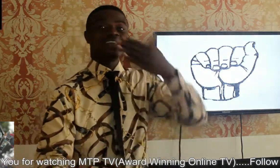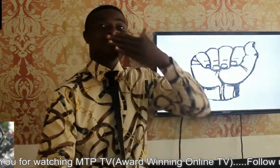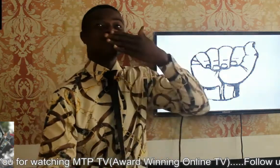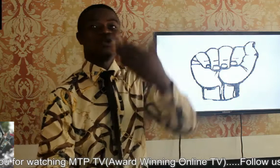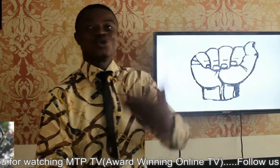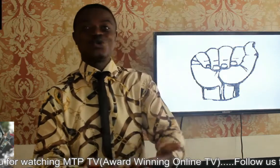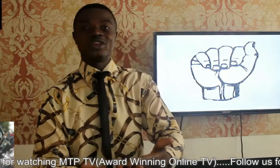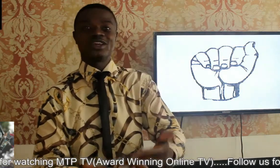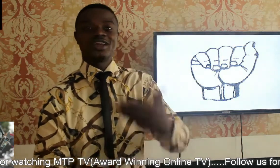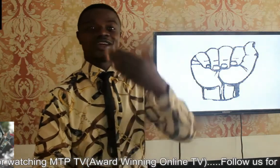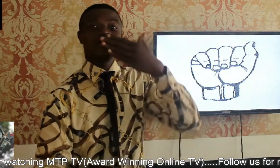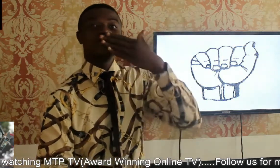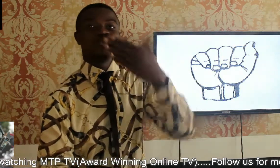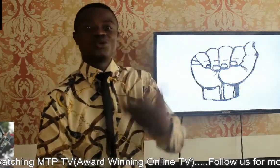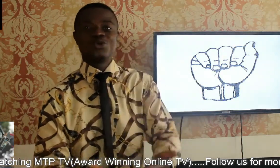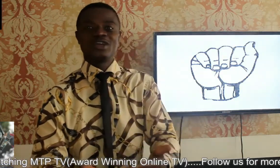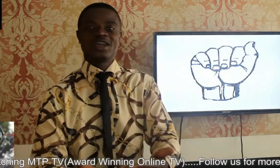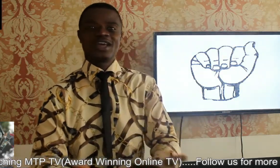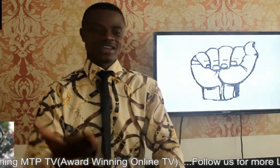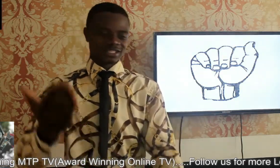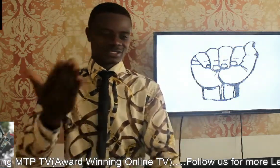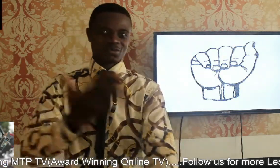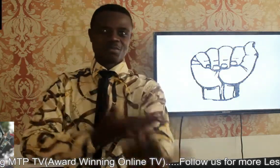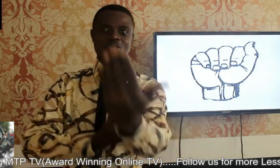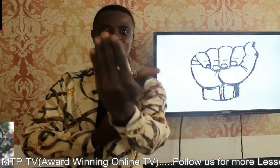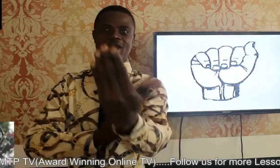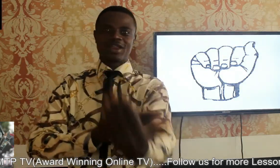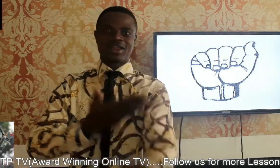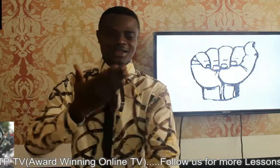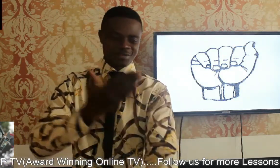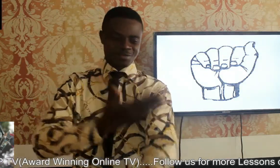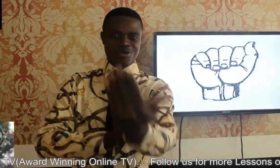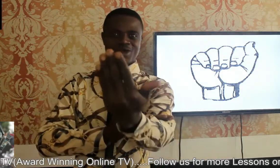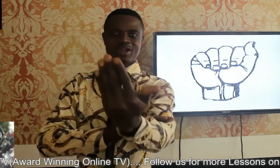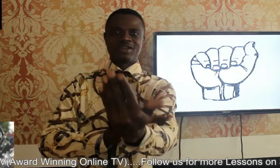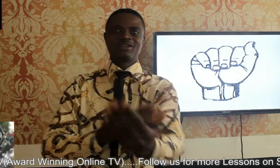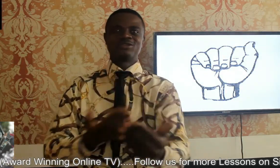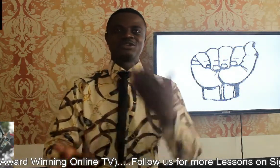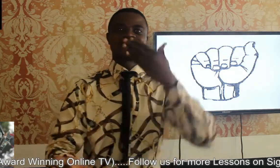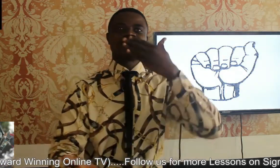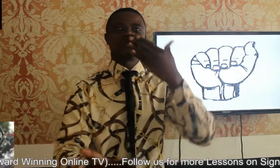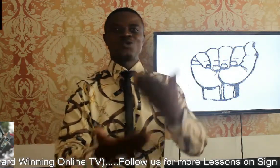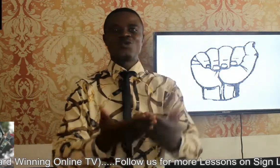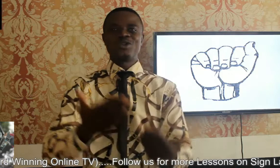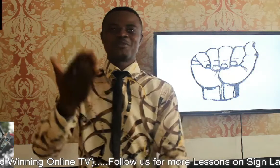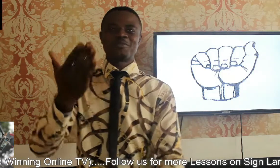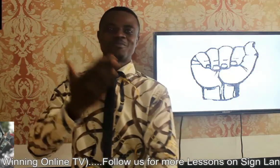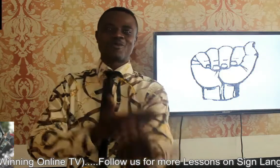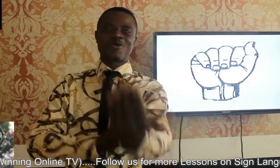hand. Good, good. And this is morning, morning. So you sign good